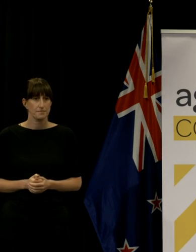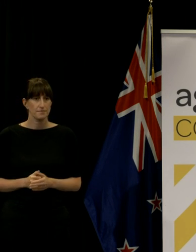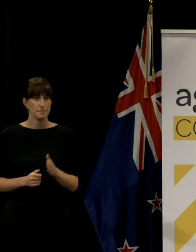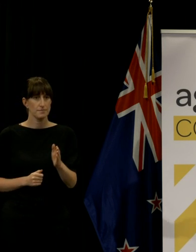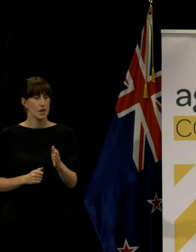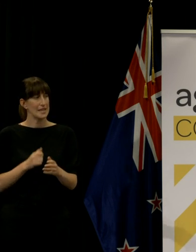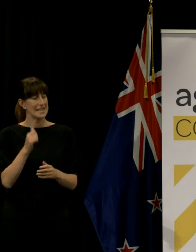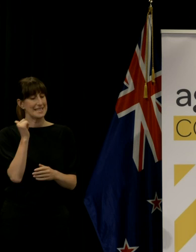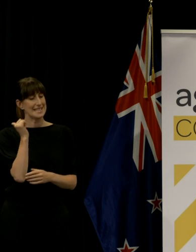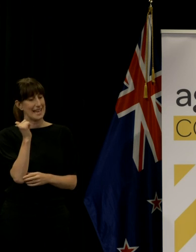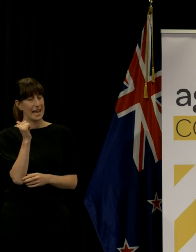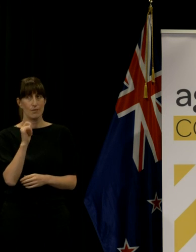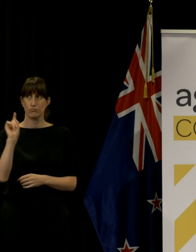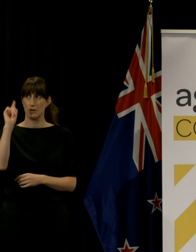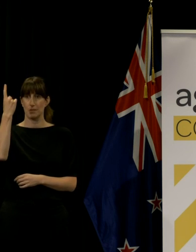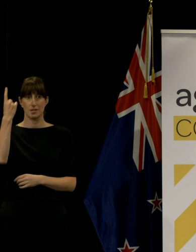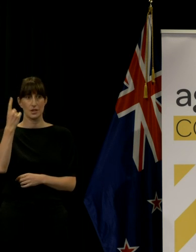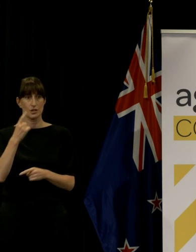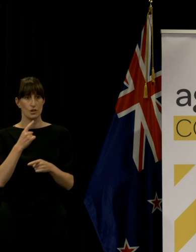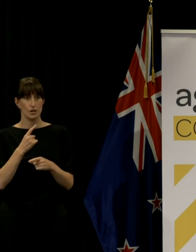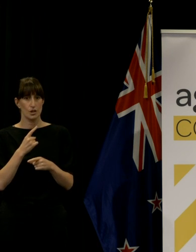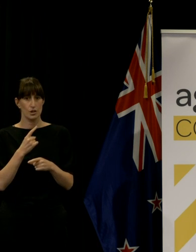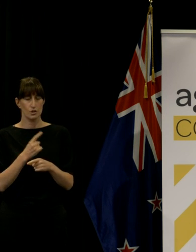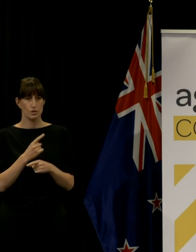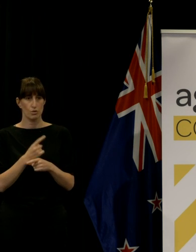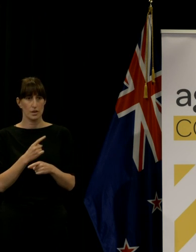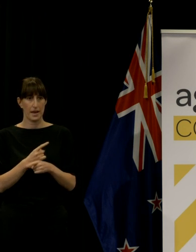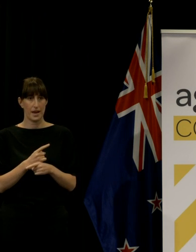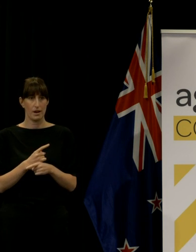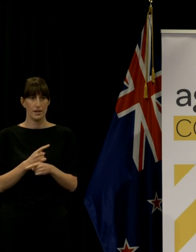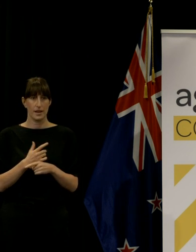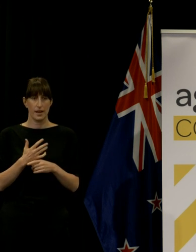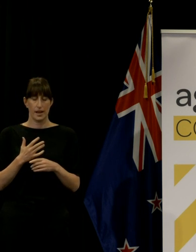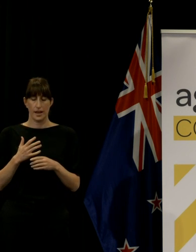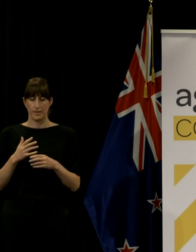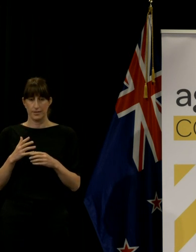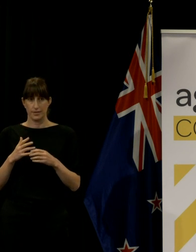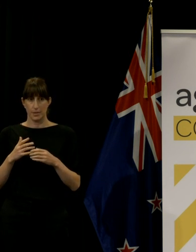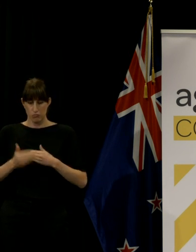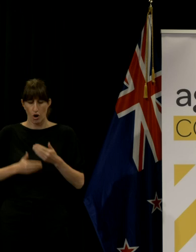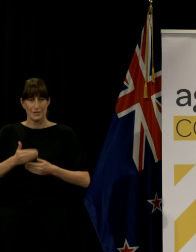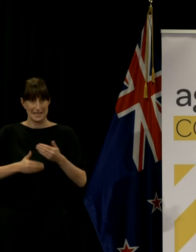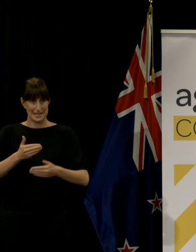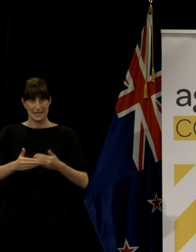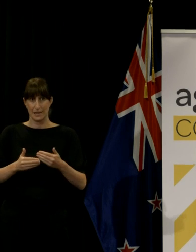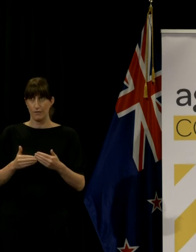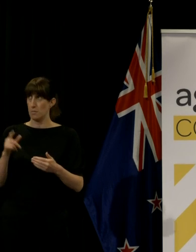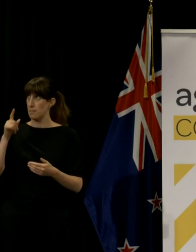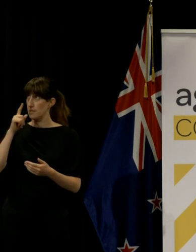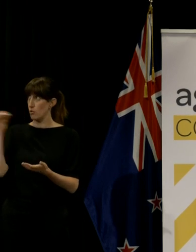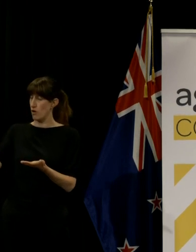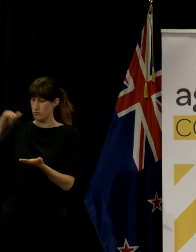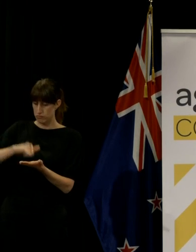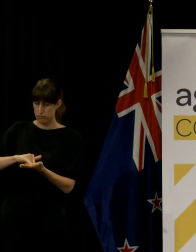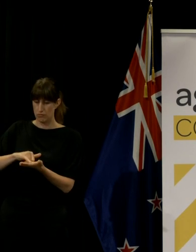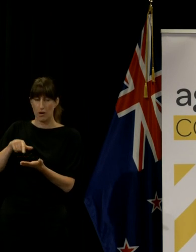about yesterday in terms of requisitioning facilities to perhaps take people from buses into quarantines when they arrive from overseas? The Prime